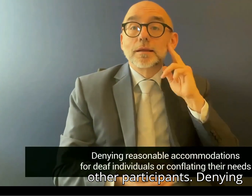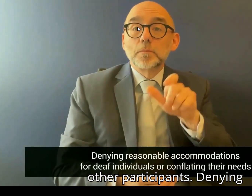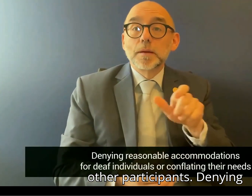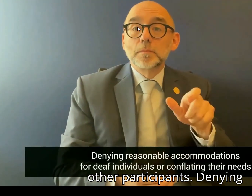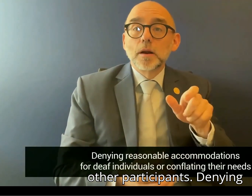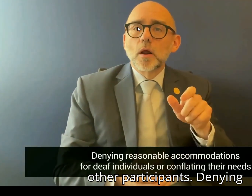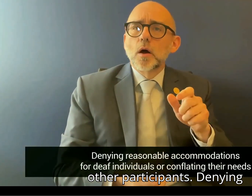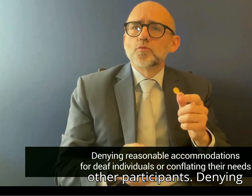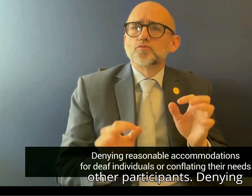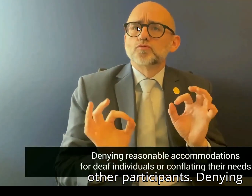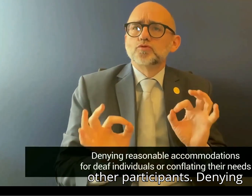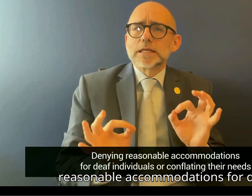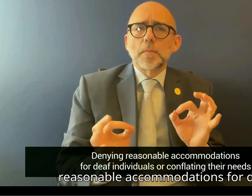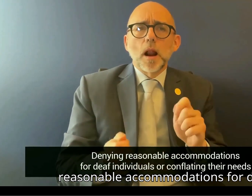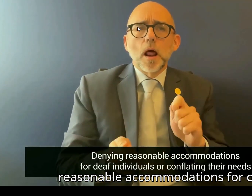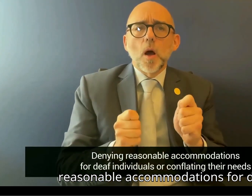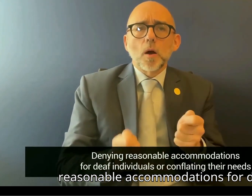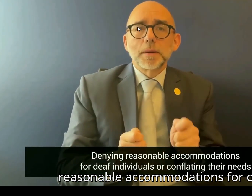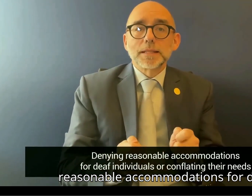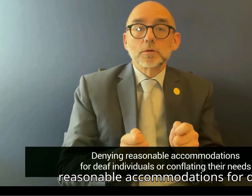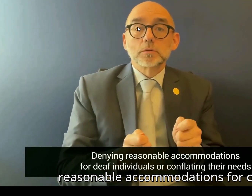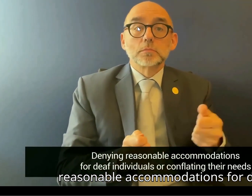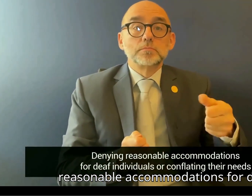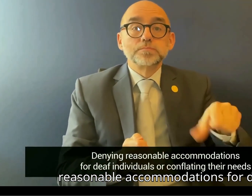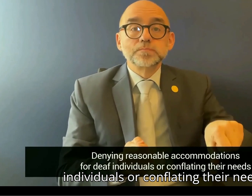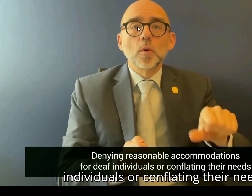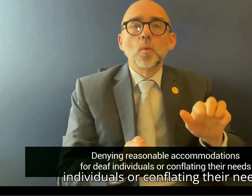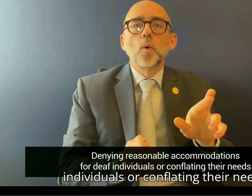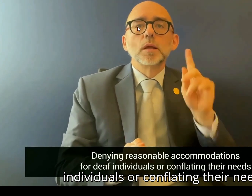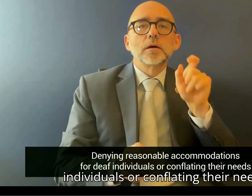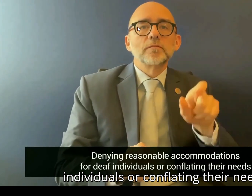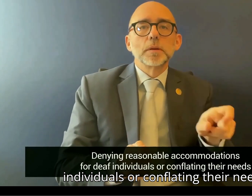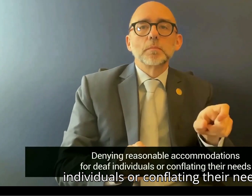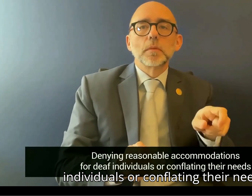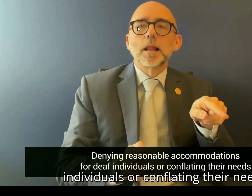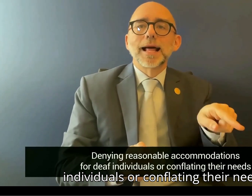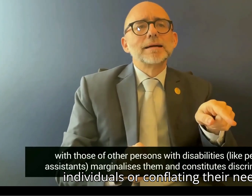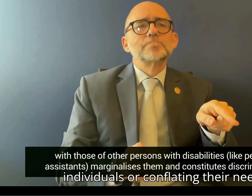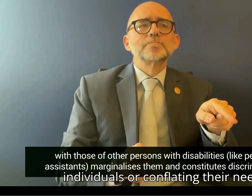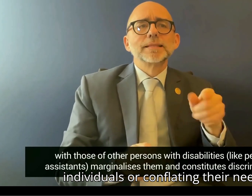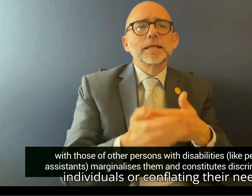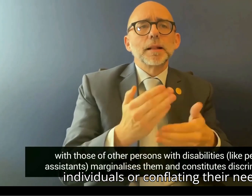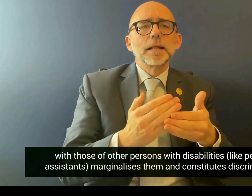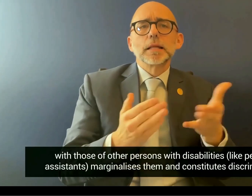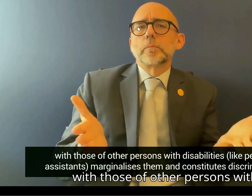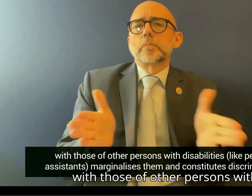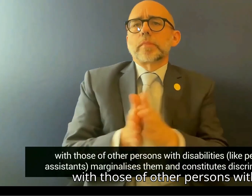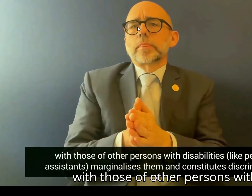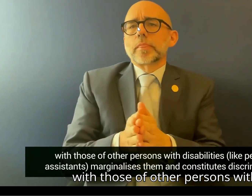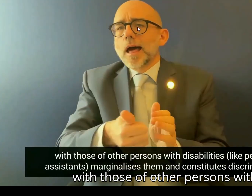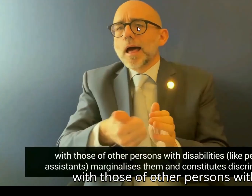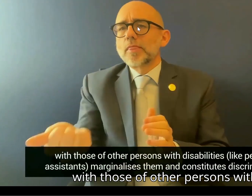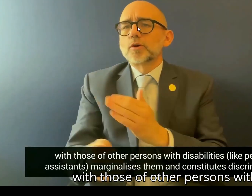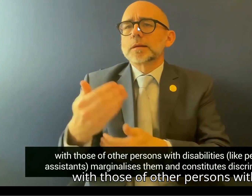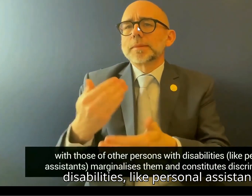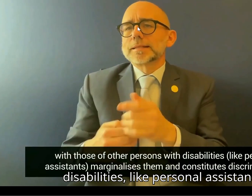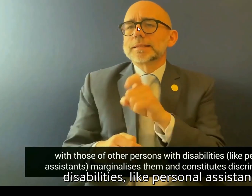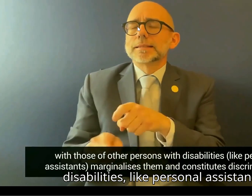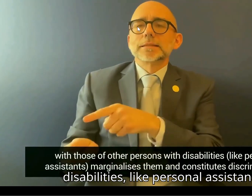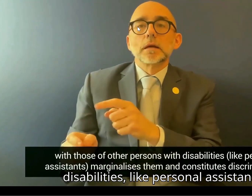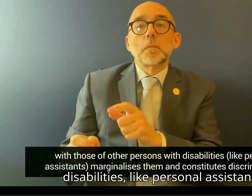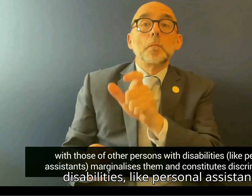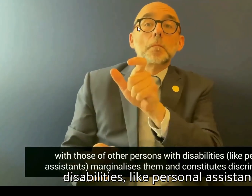participants. Denying reasonable accommodations for deaf individuals or conflating their needs with those of other persons